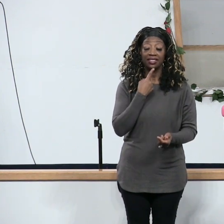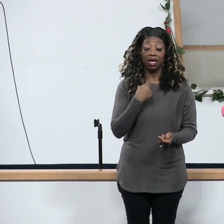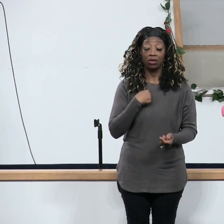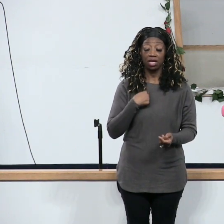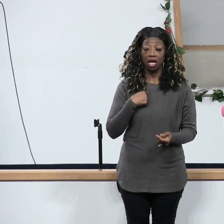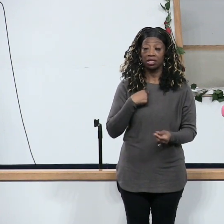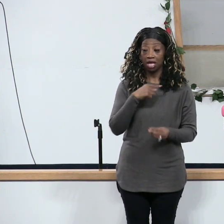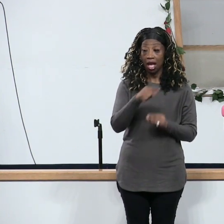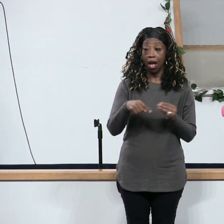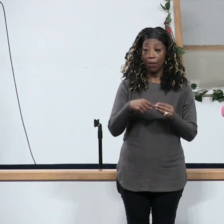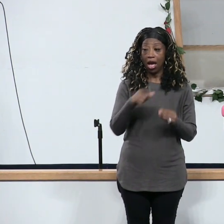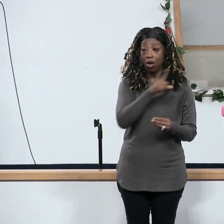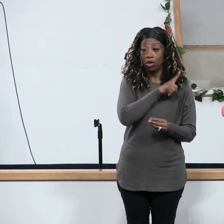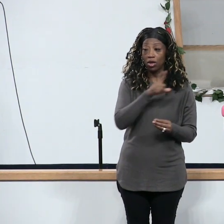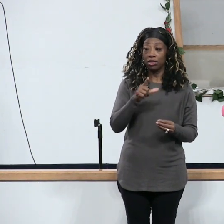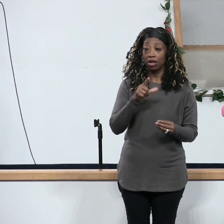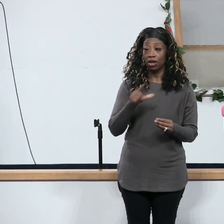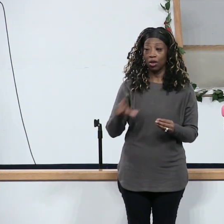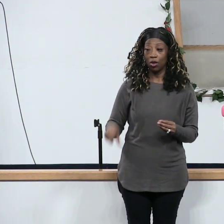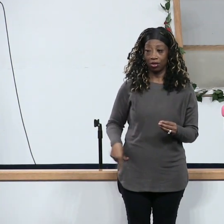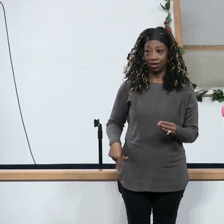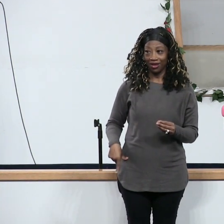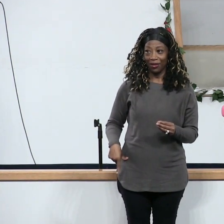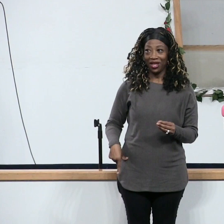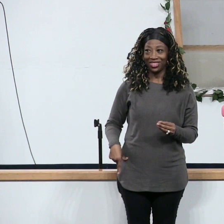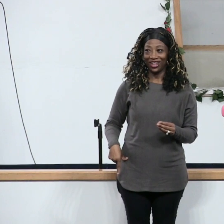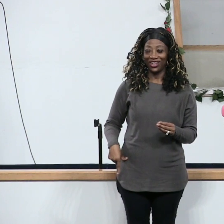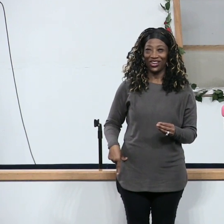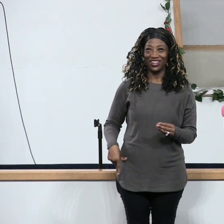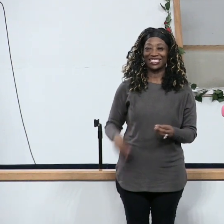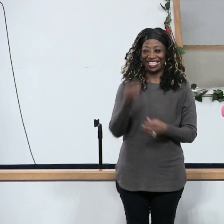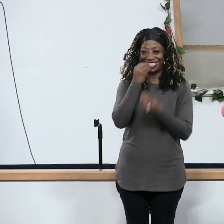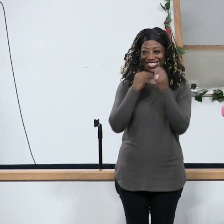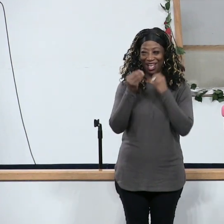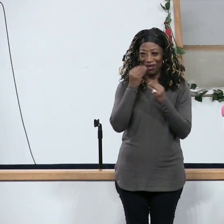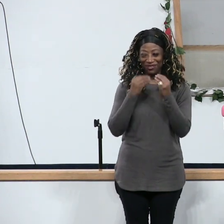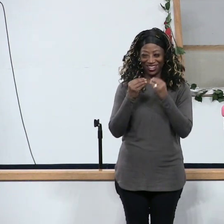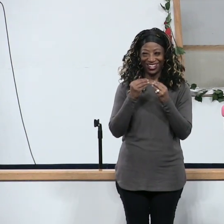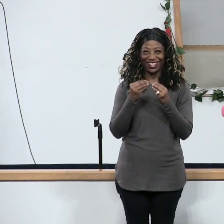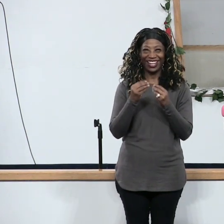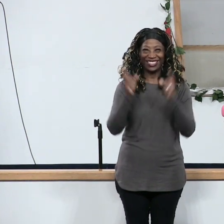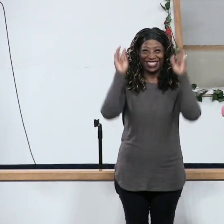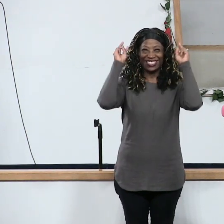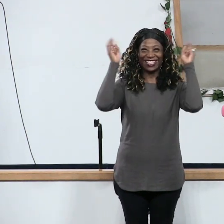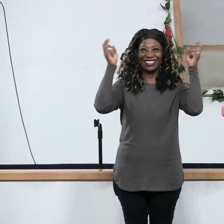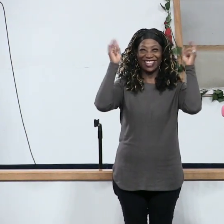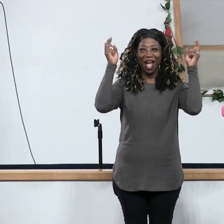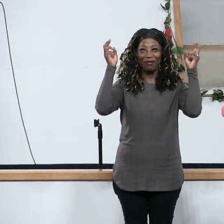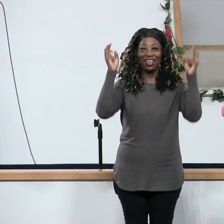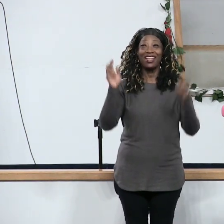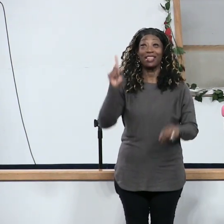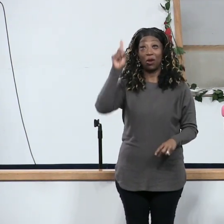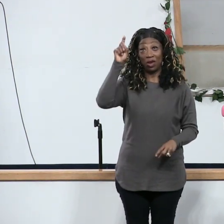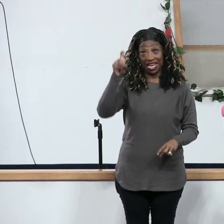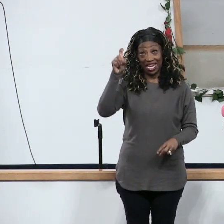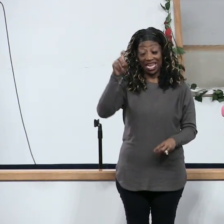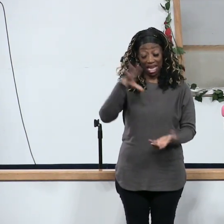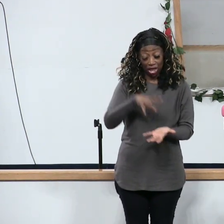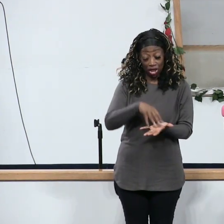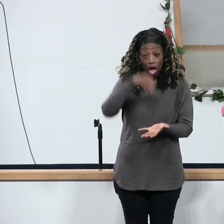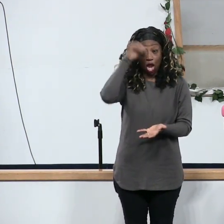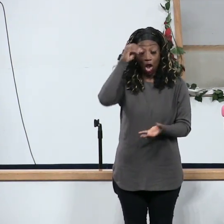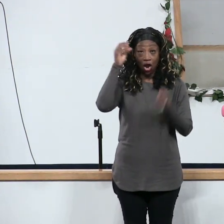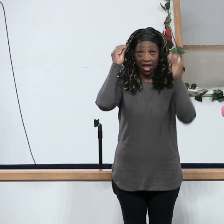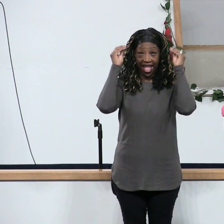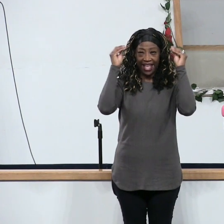Lord's Supper is a topic that we must talk about. It is a topic that we must learn about and teach on.